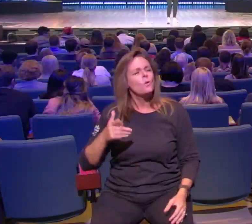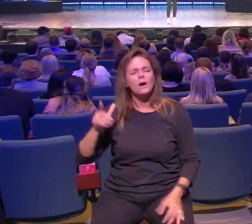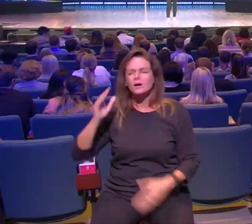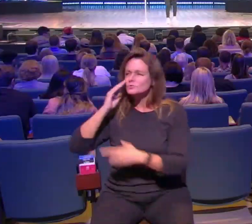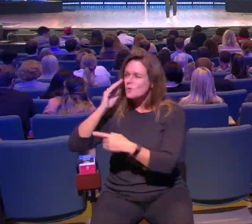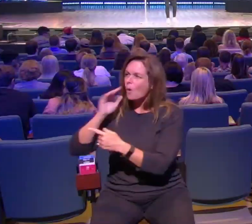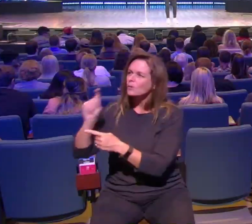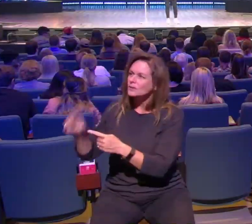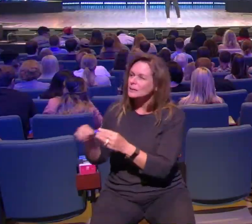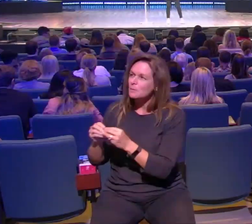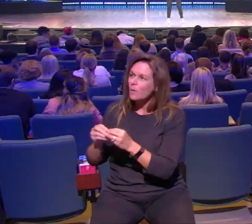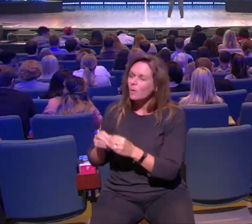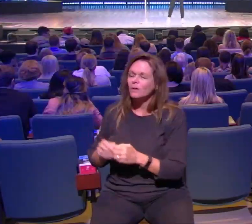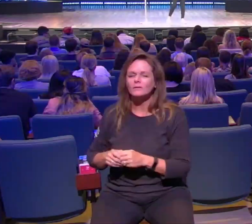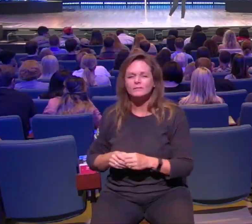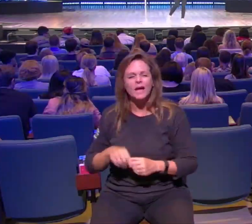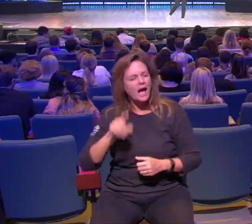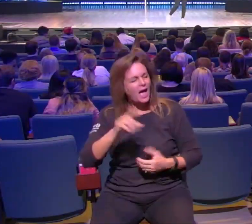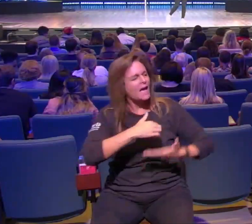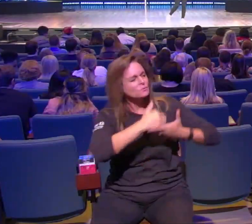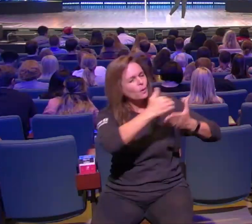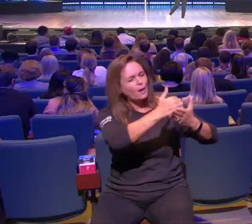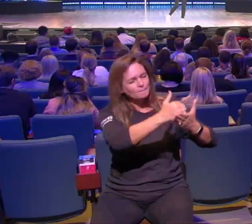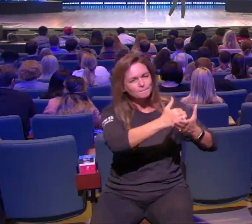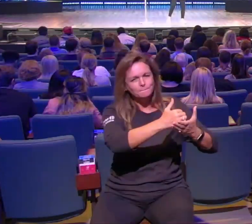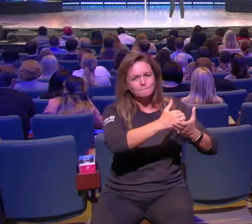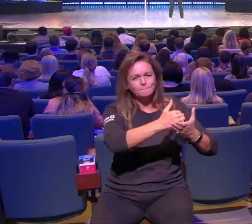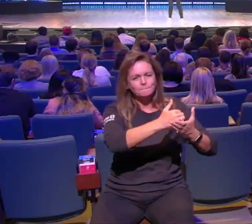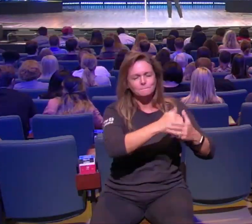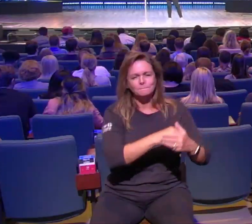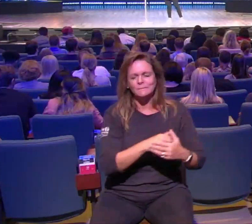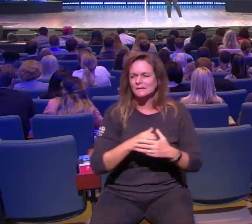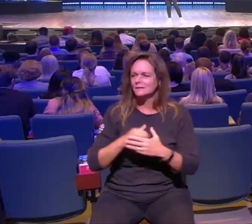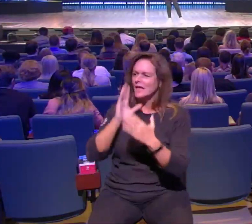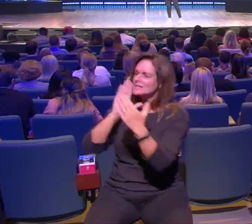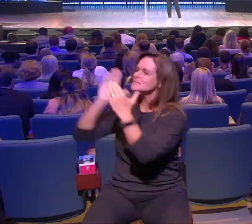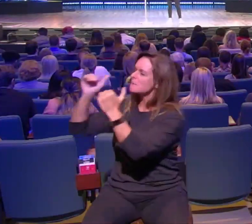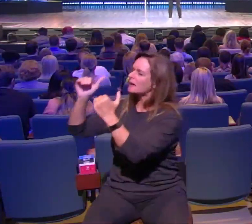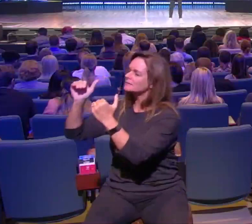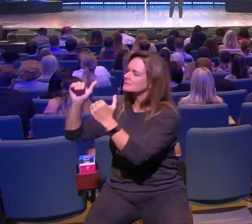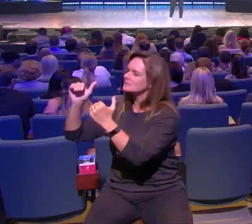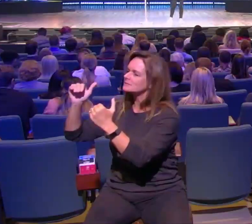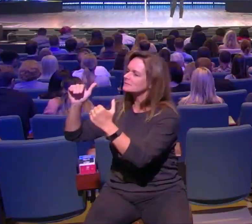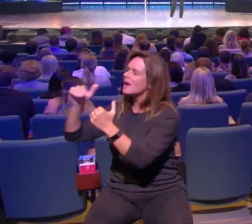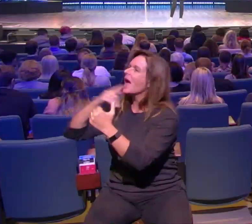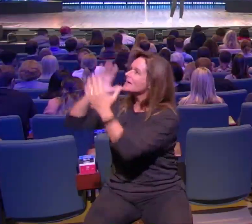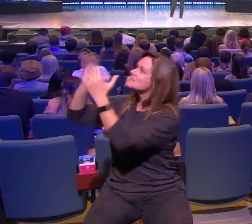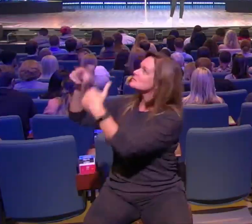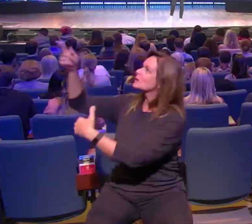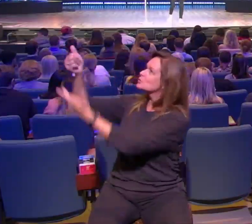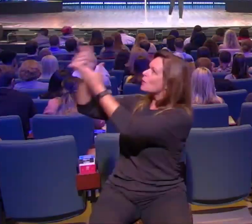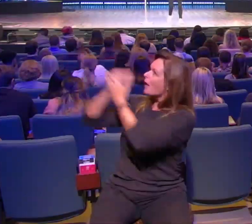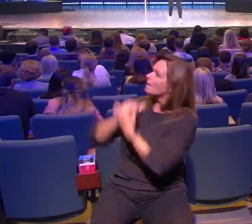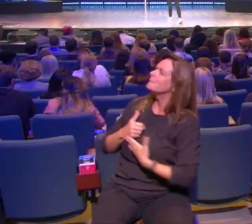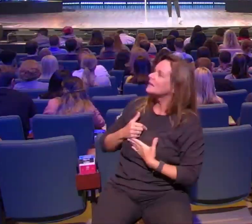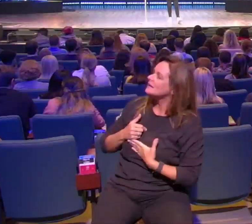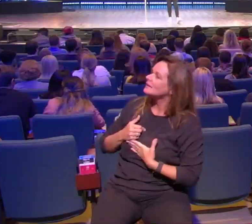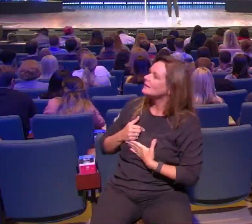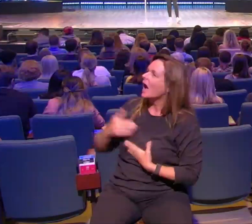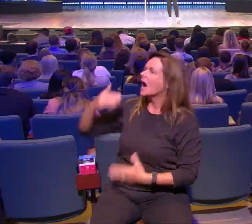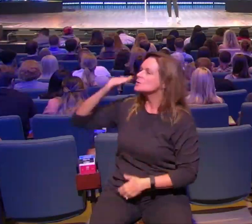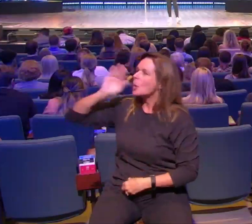some leftover Chipotle. I've gotta do some preparation, right? Expectant mothers, you know what I'm talking about. When you are